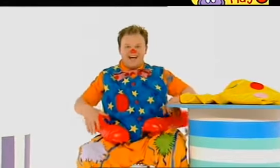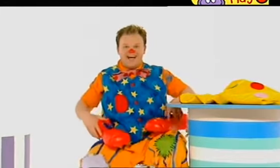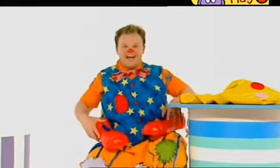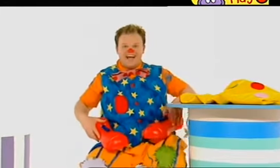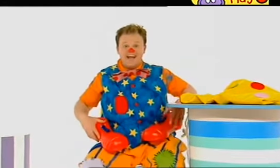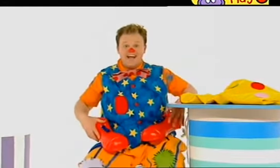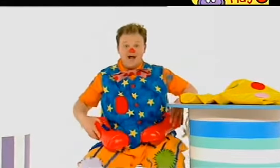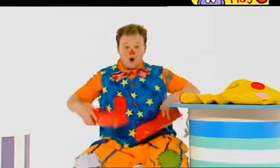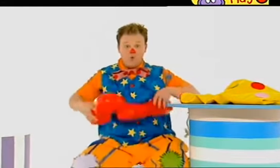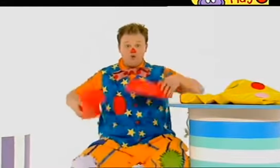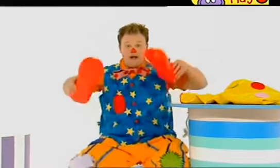Mr. Tumble. All right.